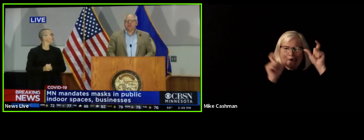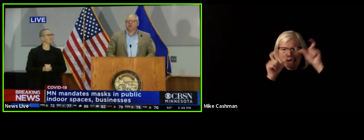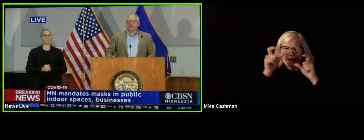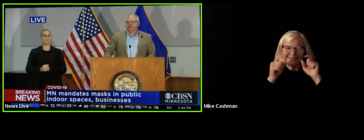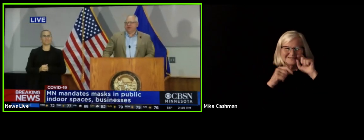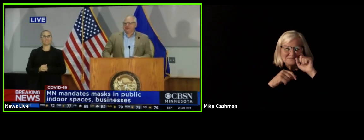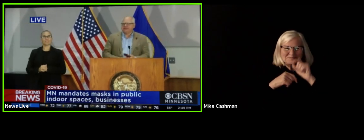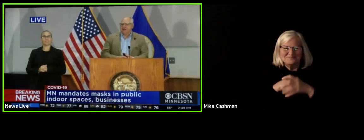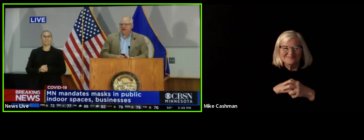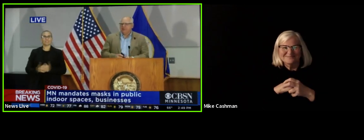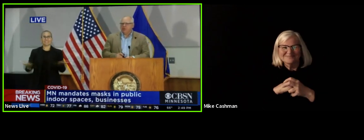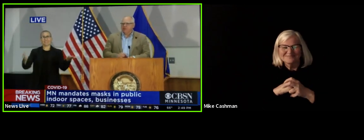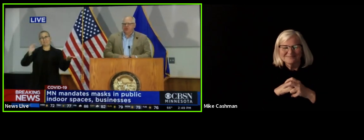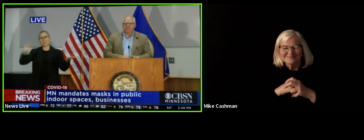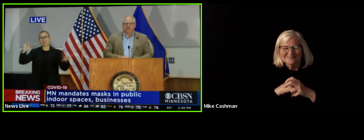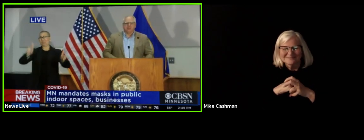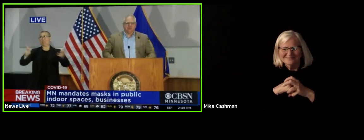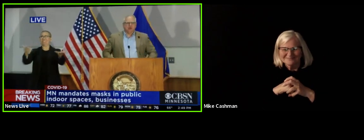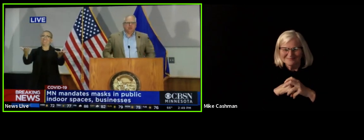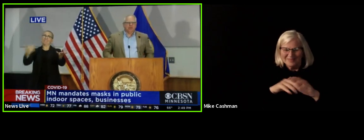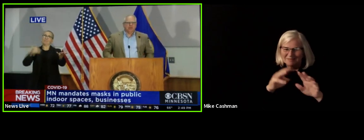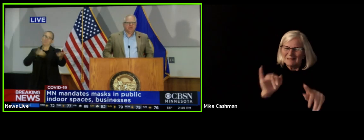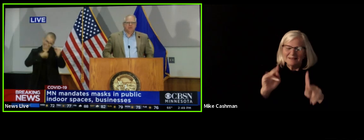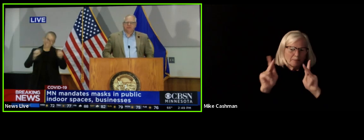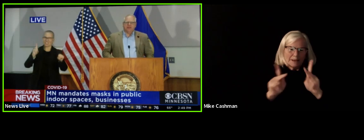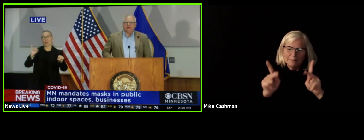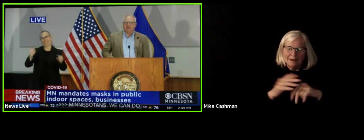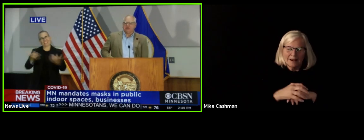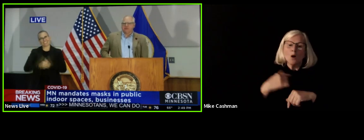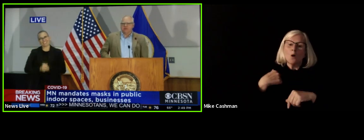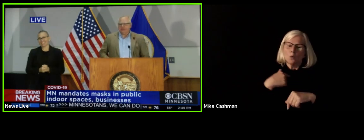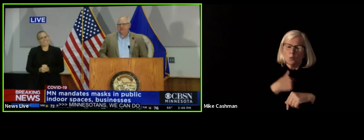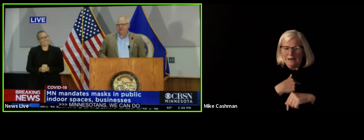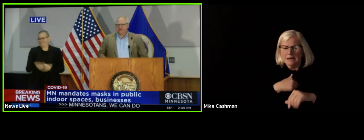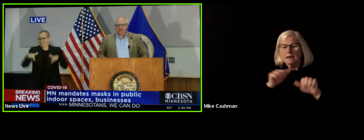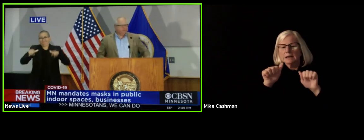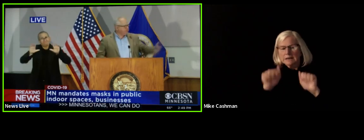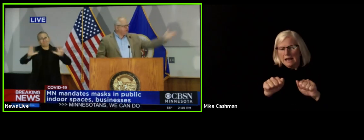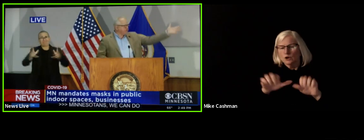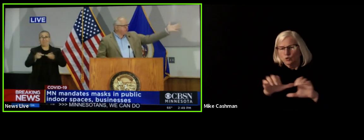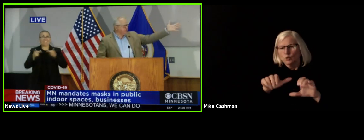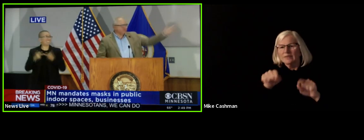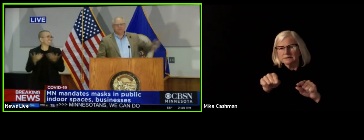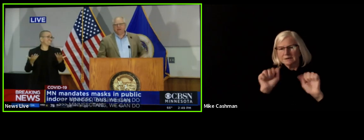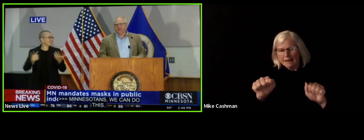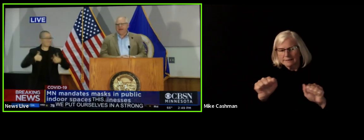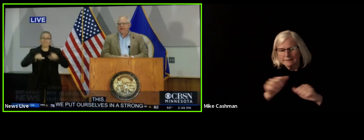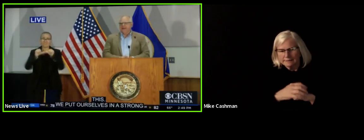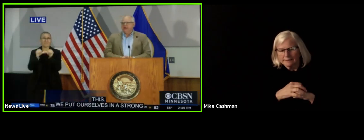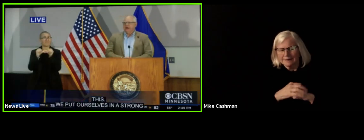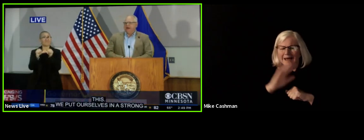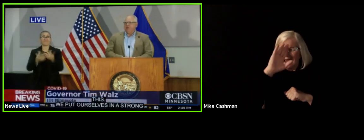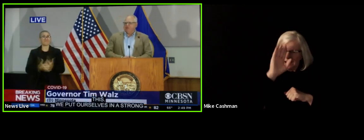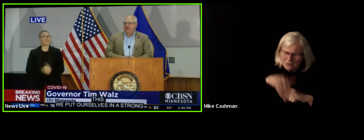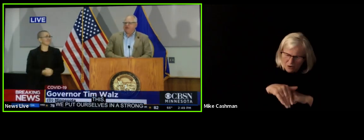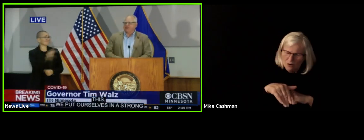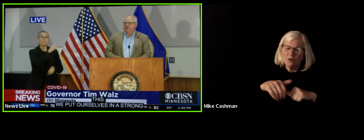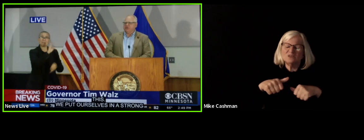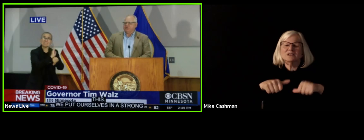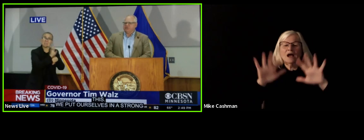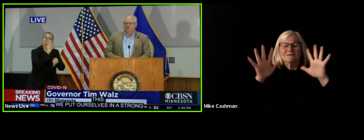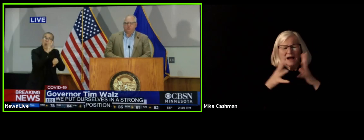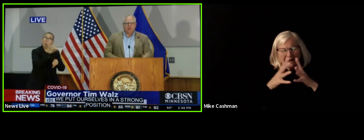Minnesotans, we can do this. We put ourselves in a strong position. You've sacrificed greatly, as I said. These business owners have done that. We've got